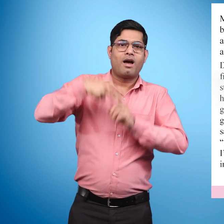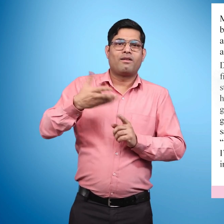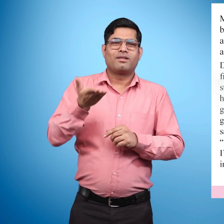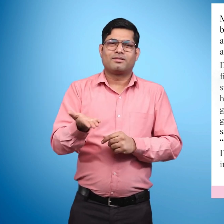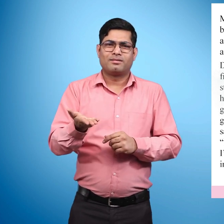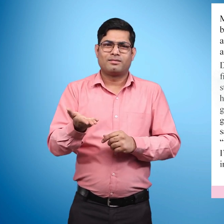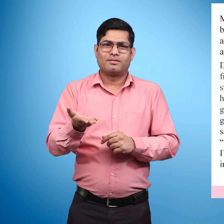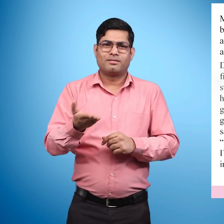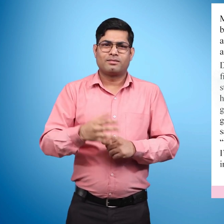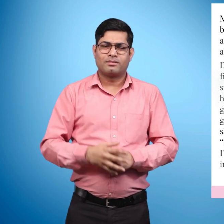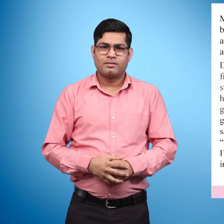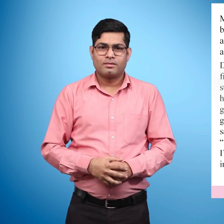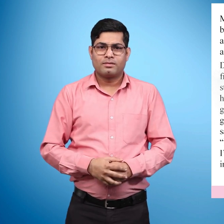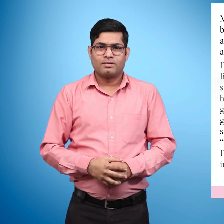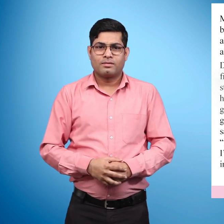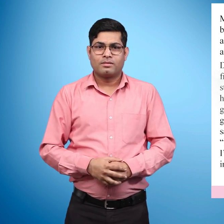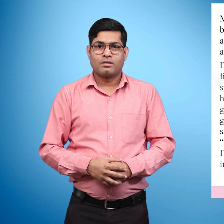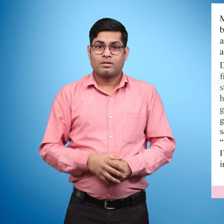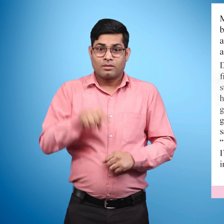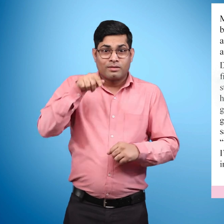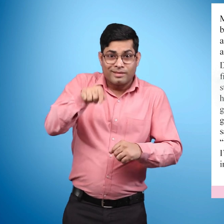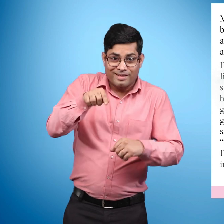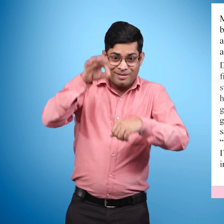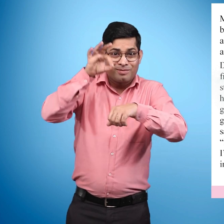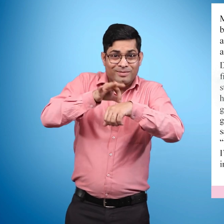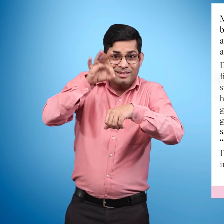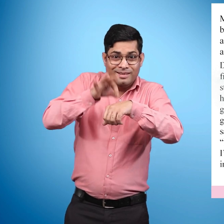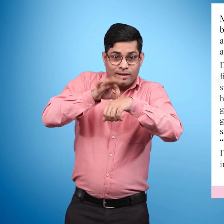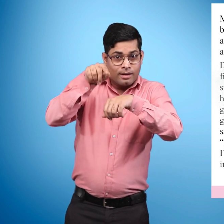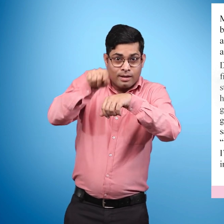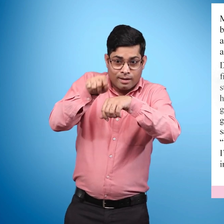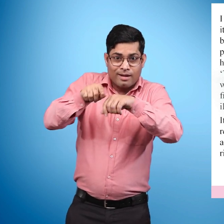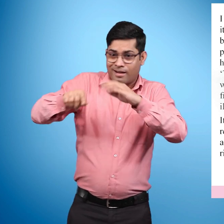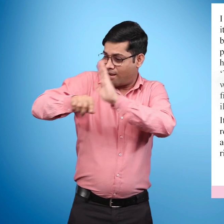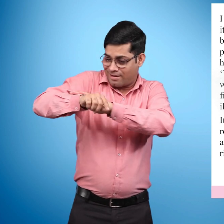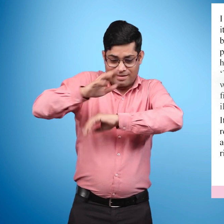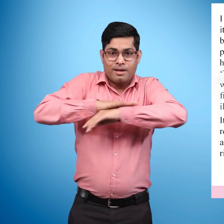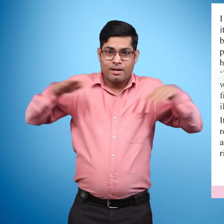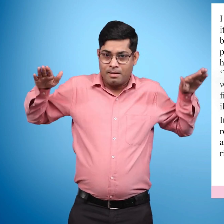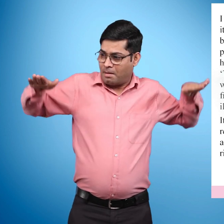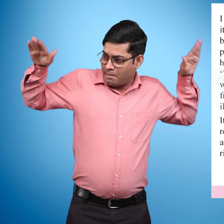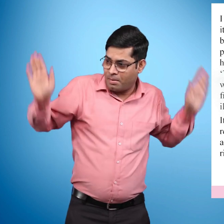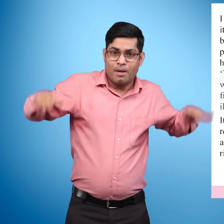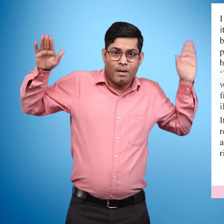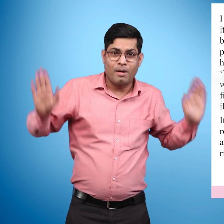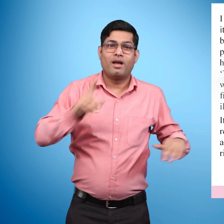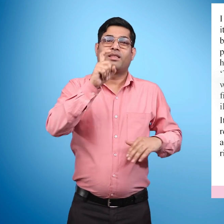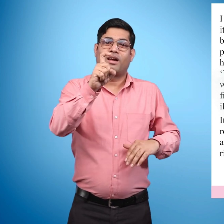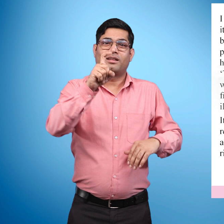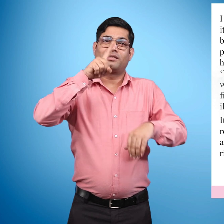and there comes this insect to trouble me. I distinctly counted 7 flappings